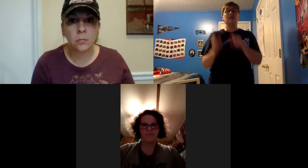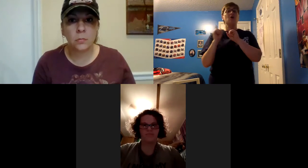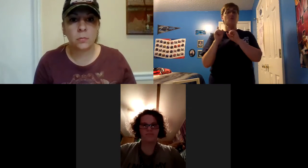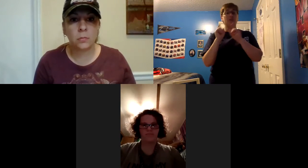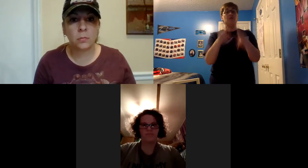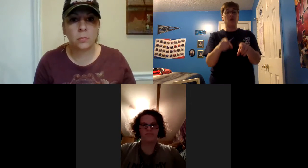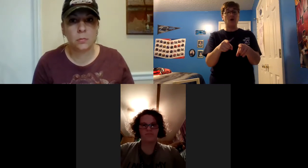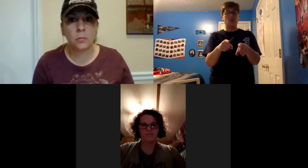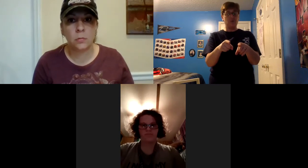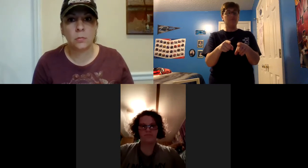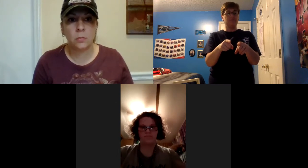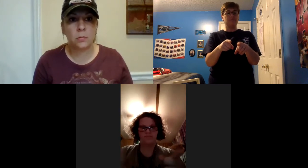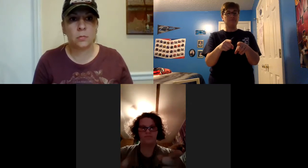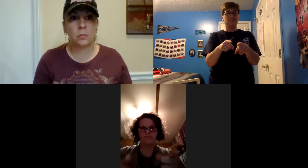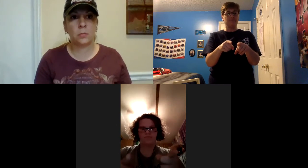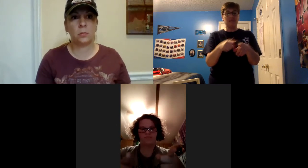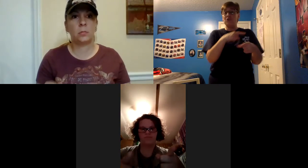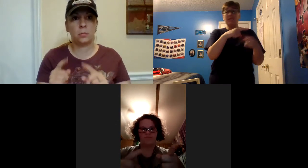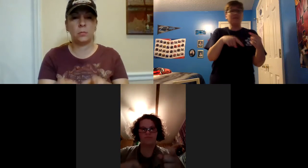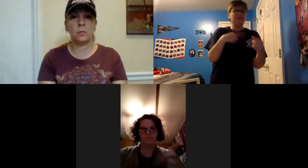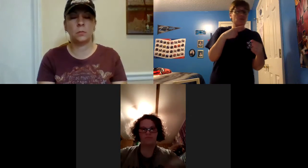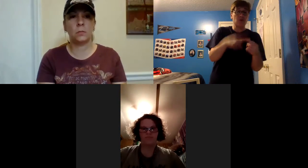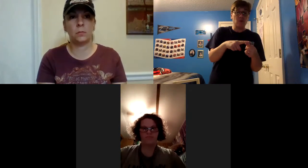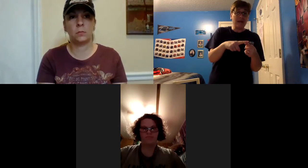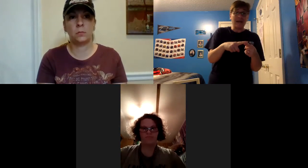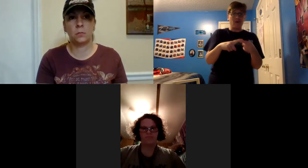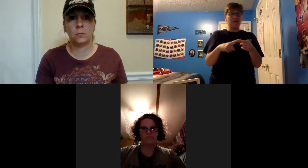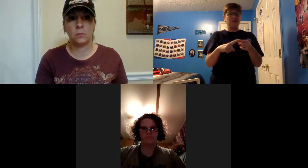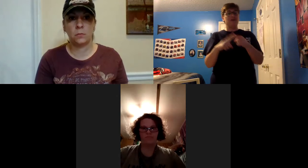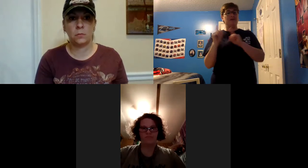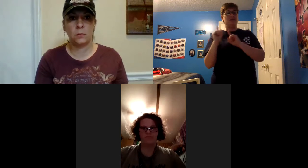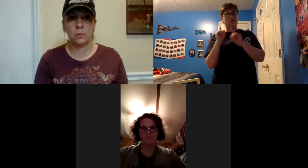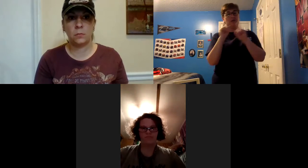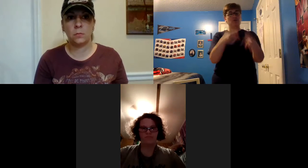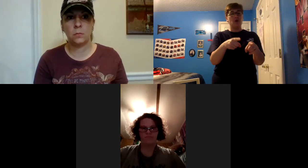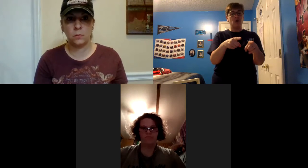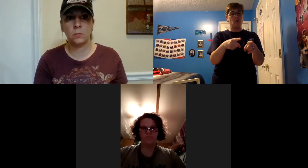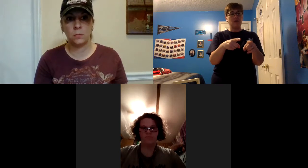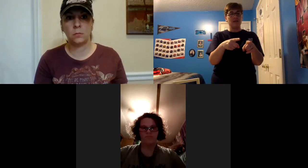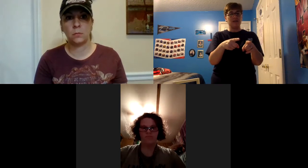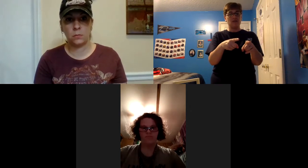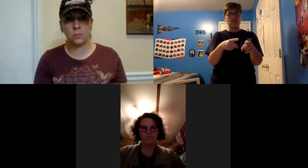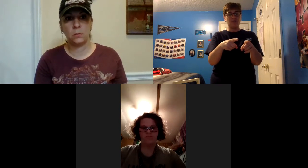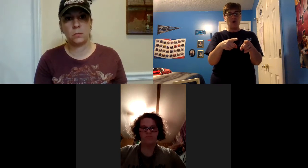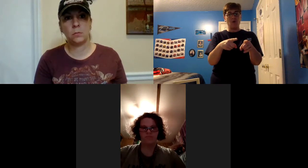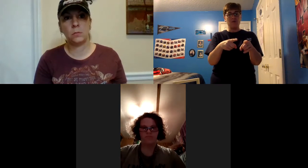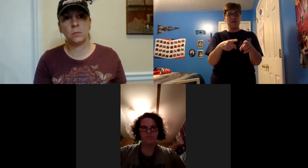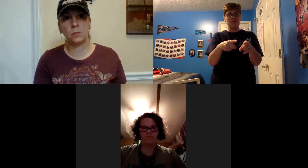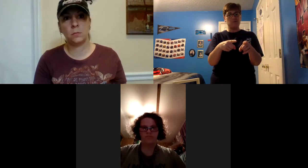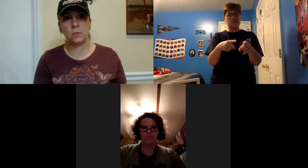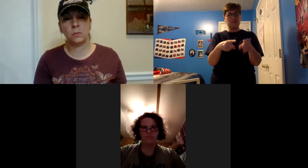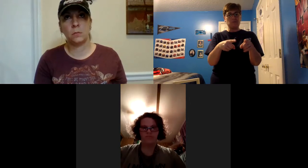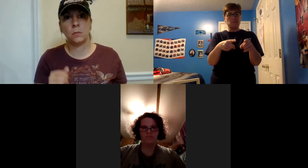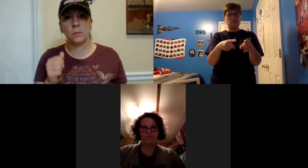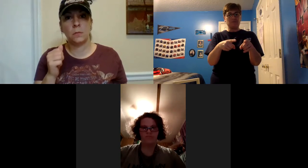person. When you go, and you can even leave the word when out. When you go, and then y'all remember home?